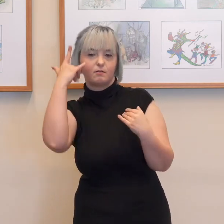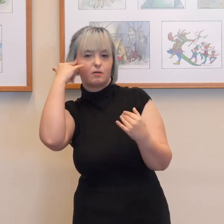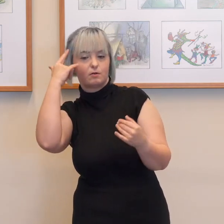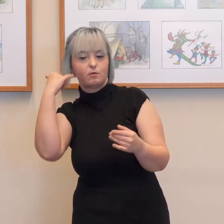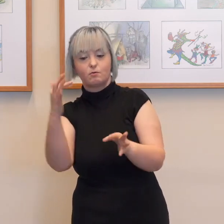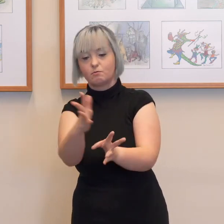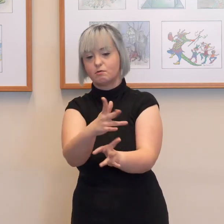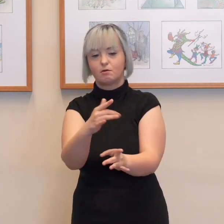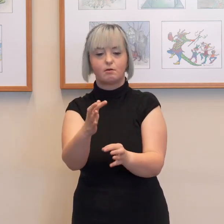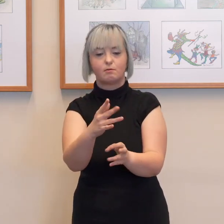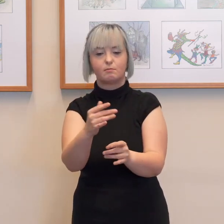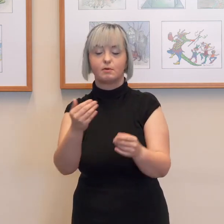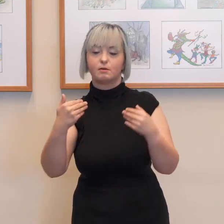they had the golden harp,